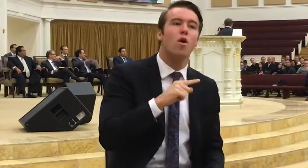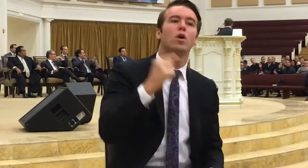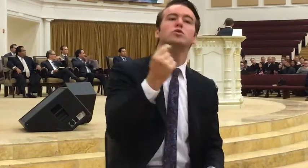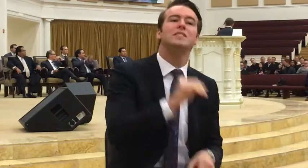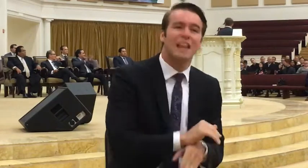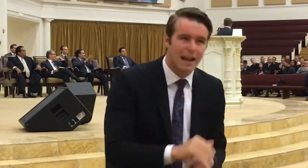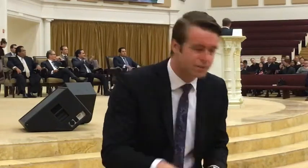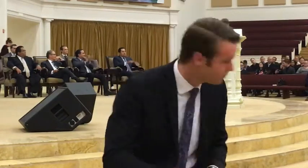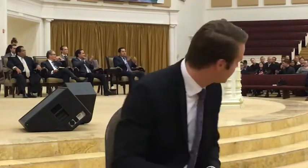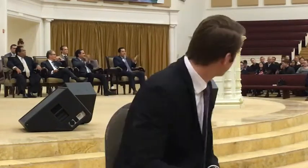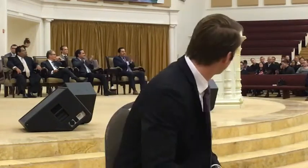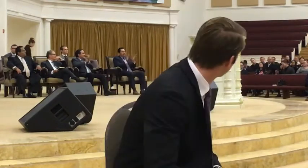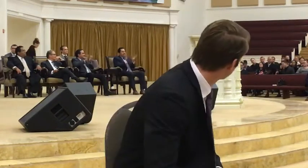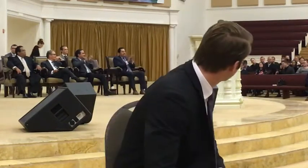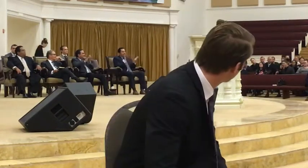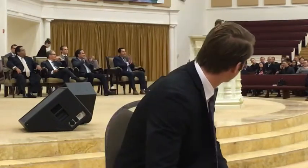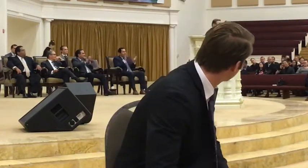Tuesday night.